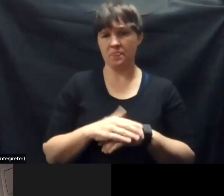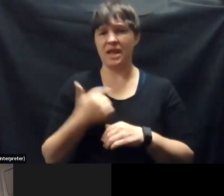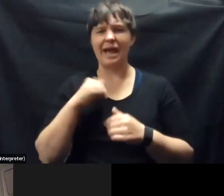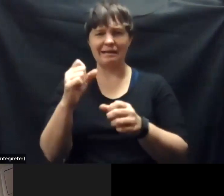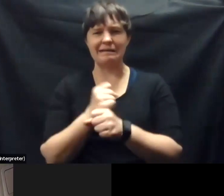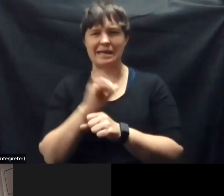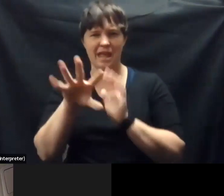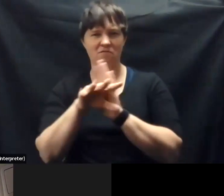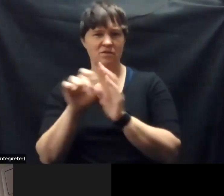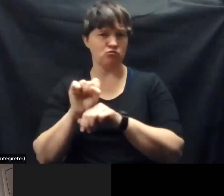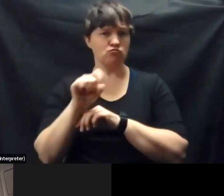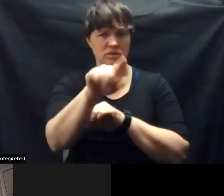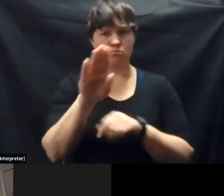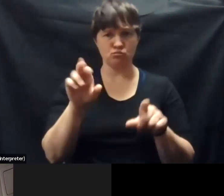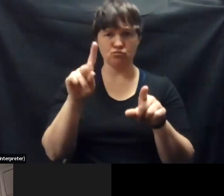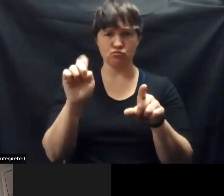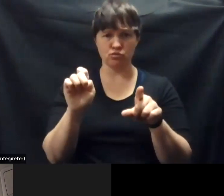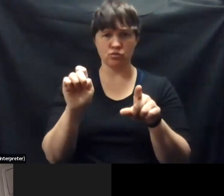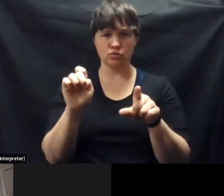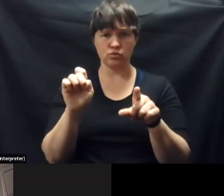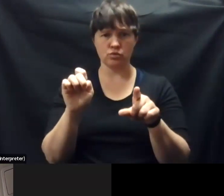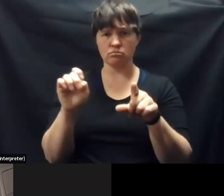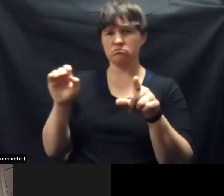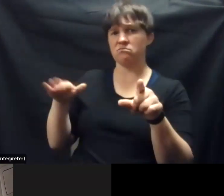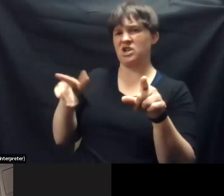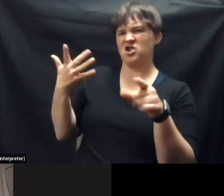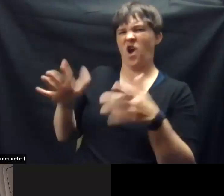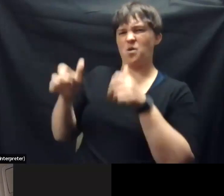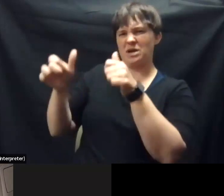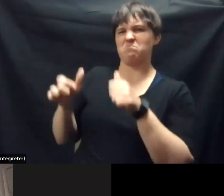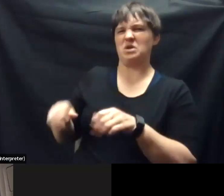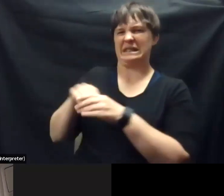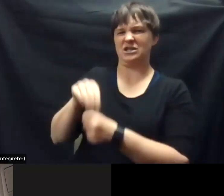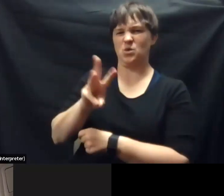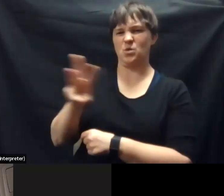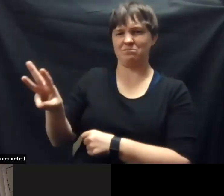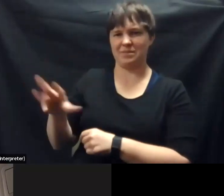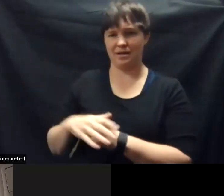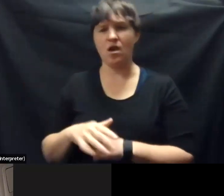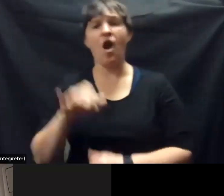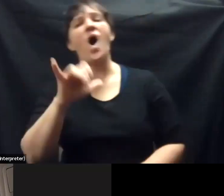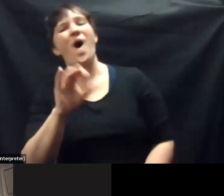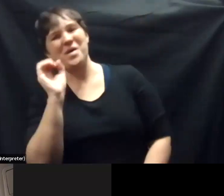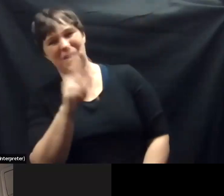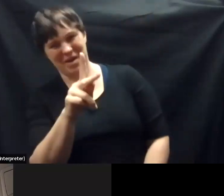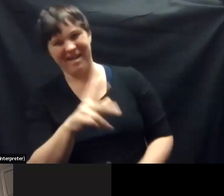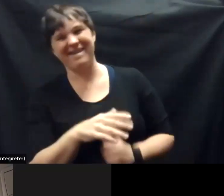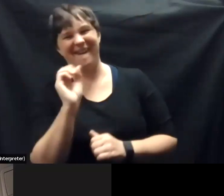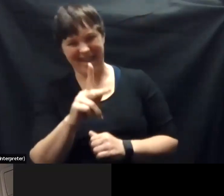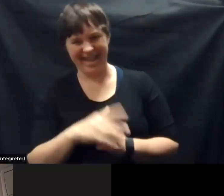video sent to you, and you can feel free to share Jan it already sometime. posted it in the website, Brady. Oh, okay.